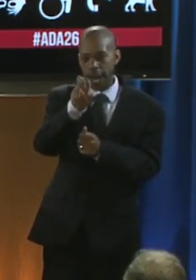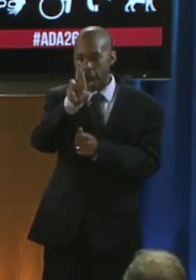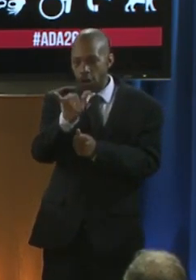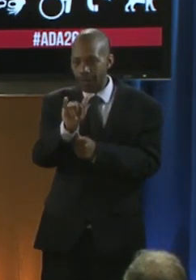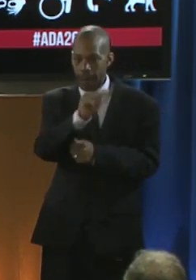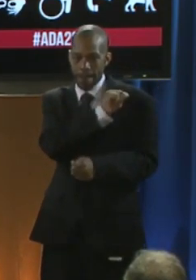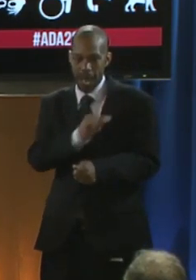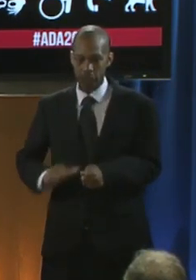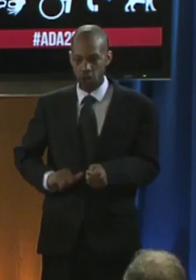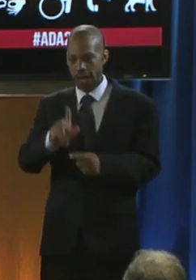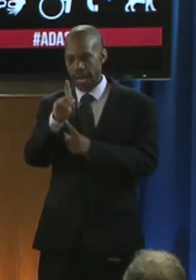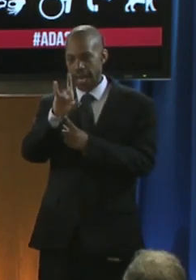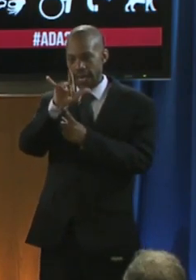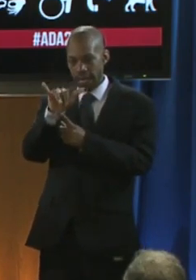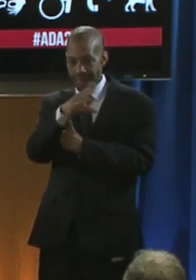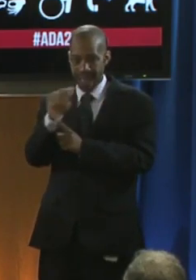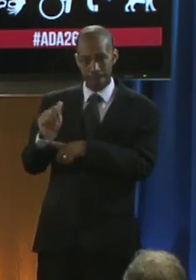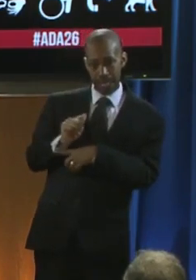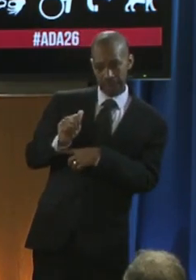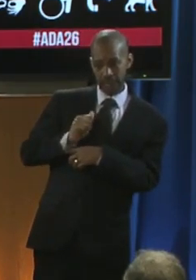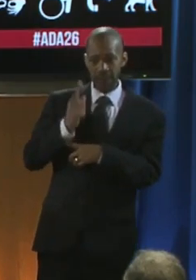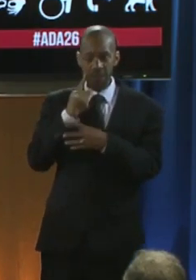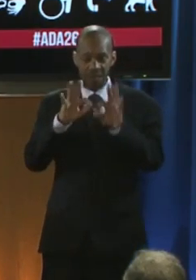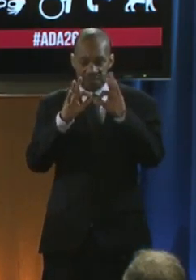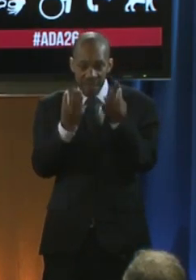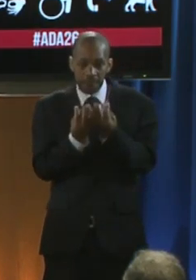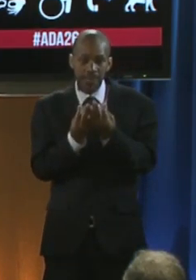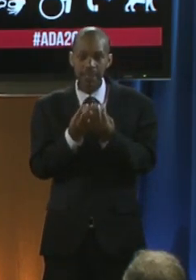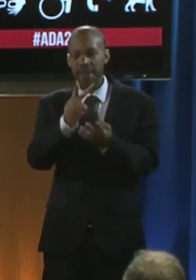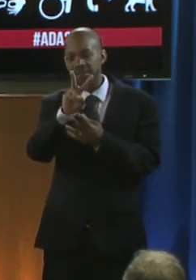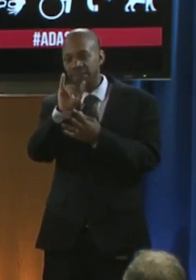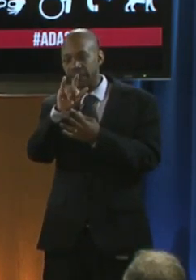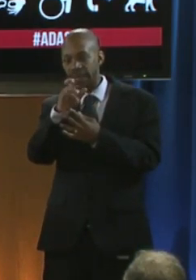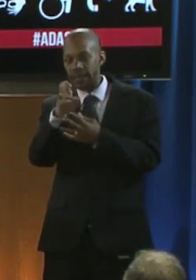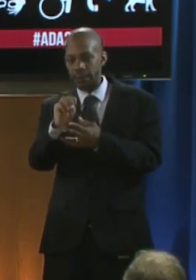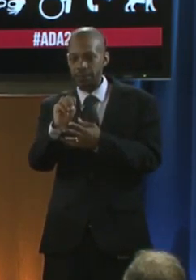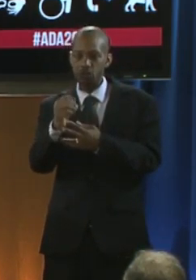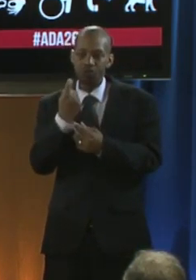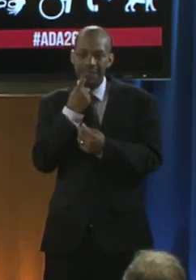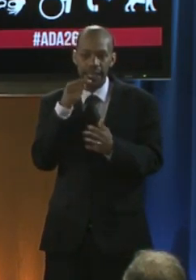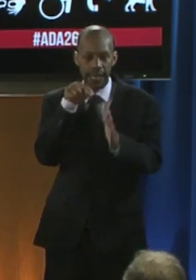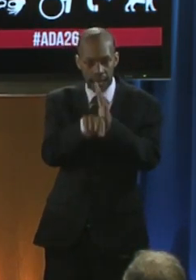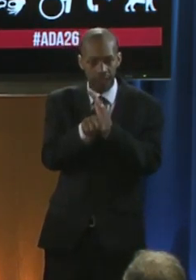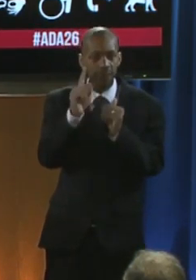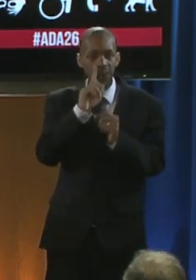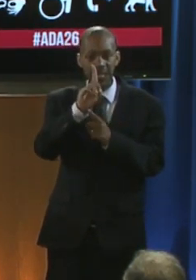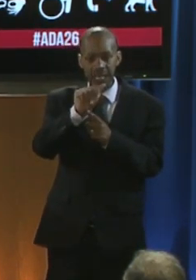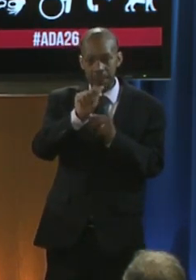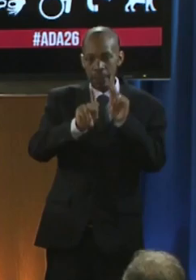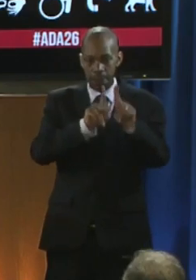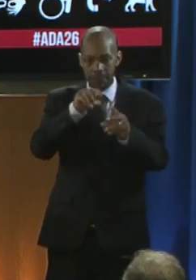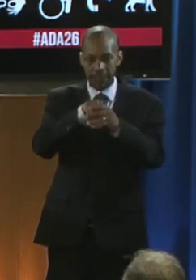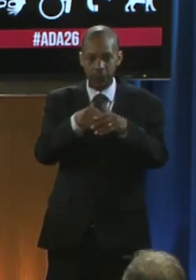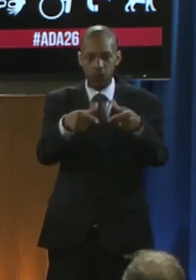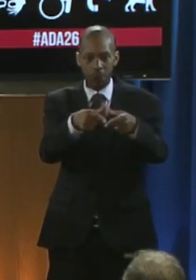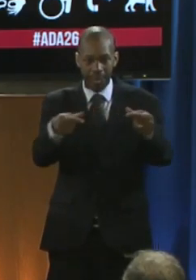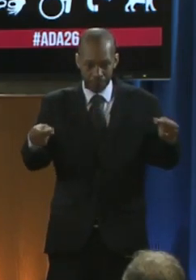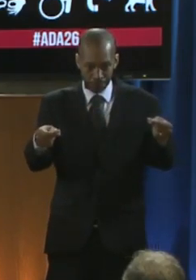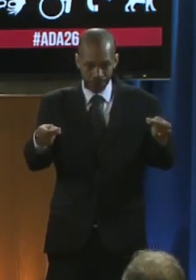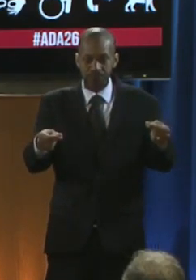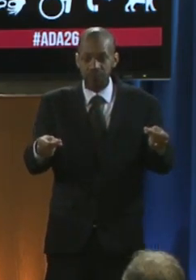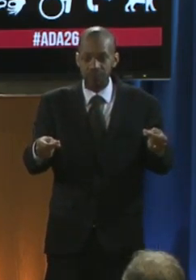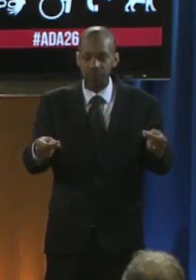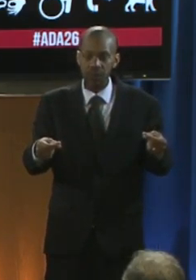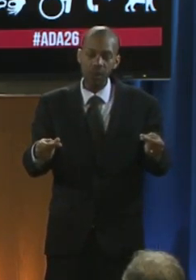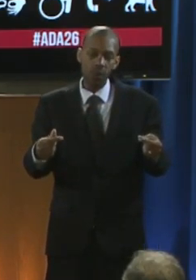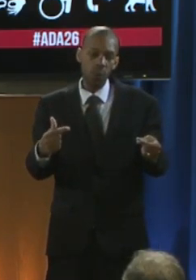Ambassador Kennedy, and myself to the families and victims of the recent killings of disabled people in Japan. We